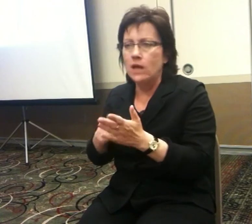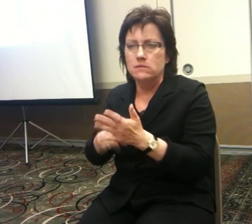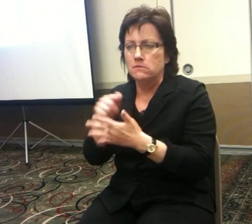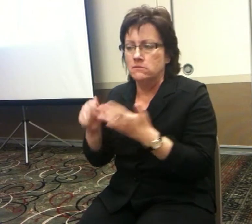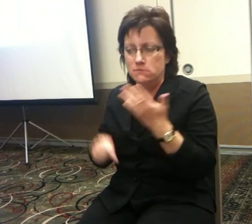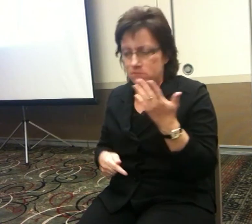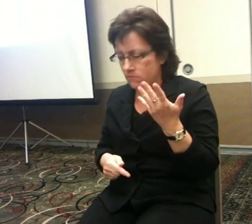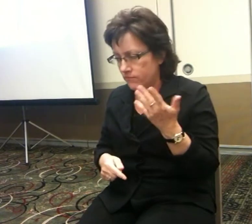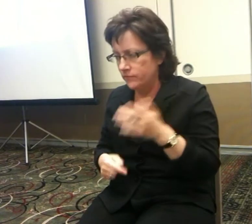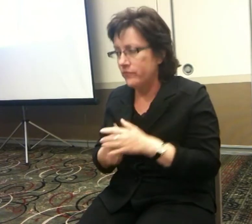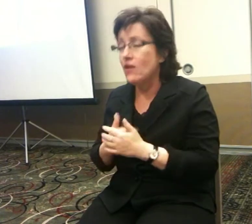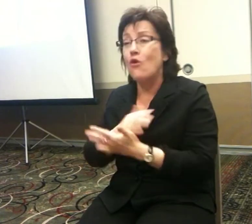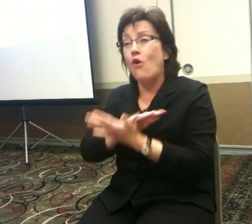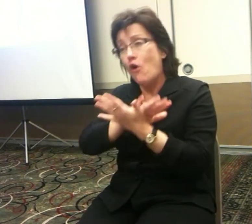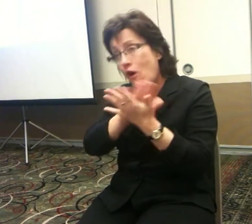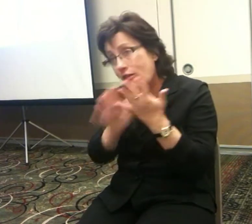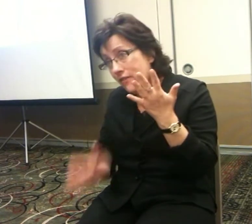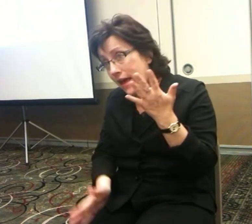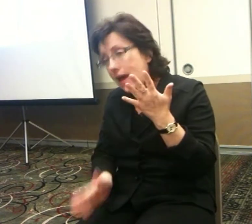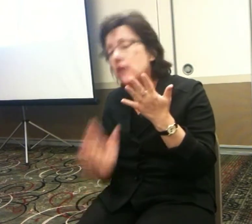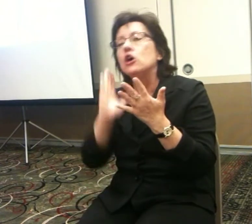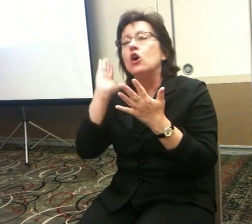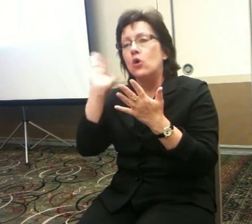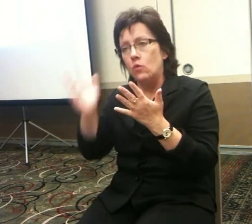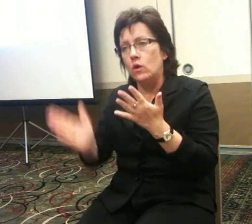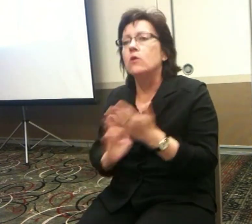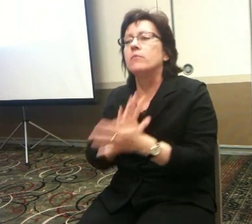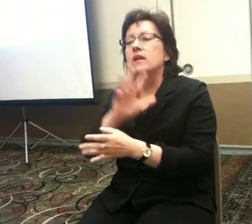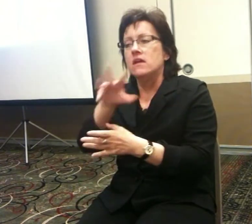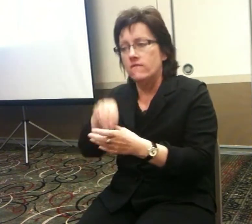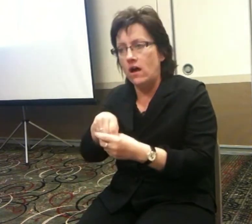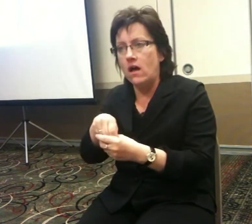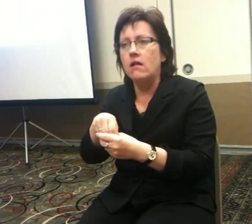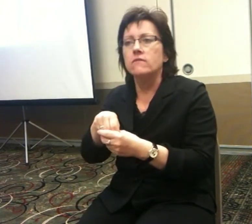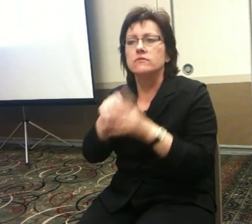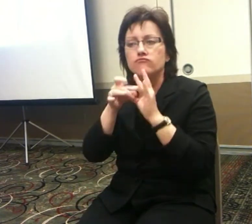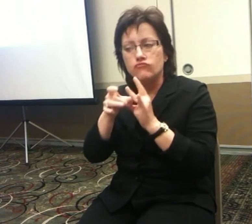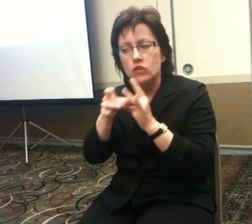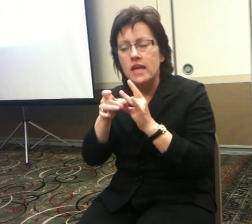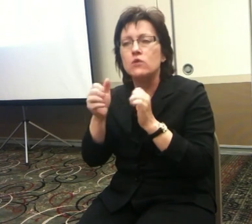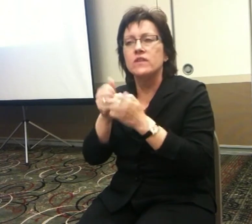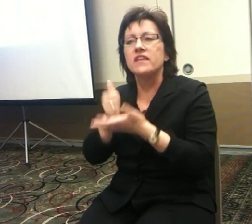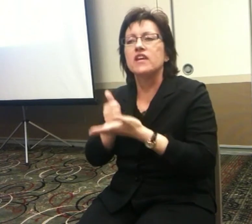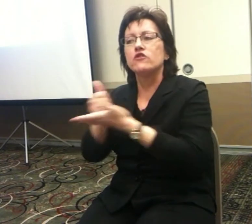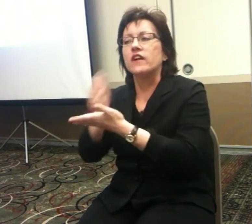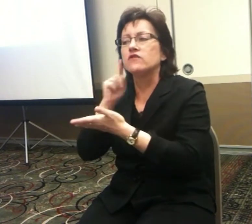play a role in the intervention for this kid. Is any of that a fast